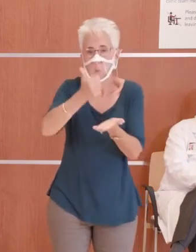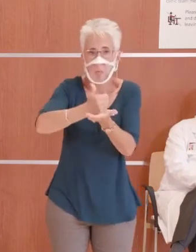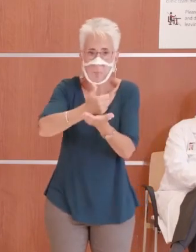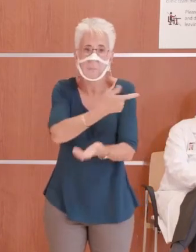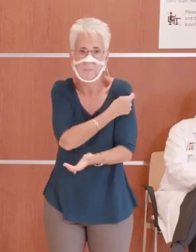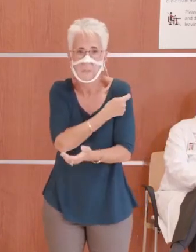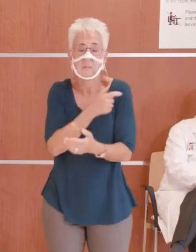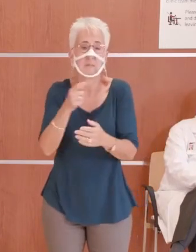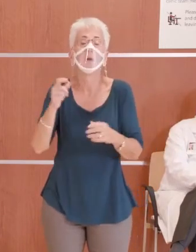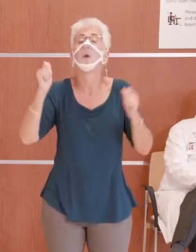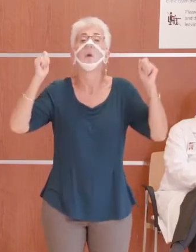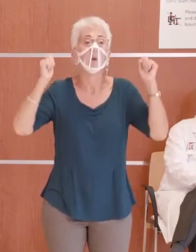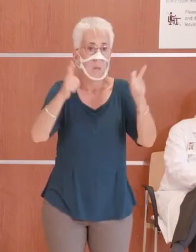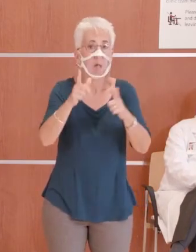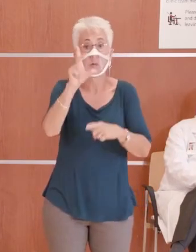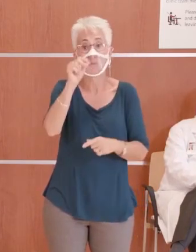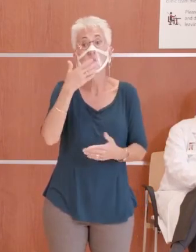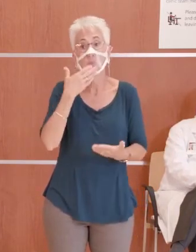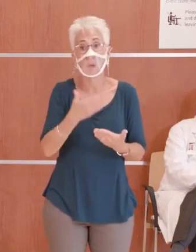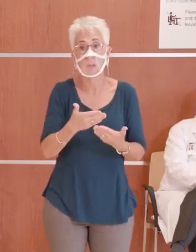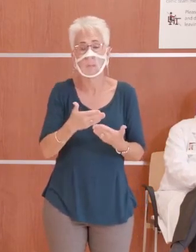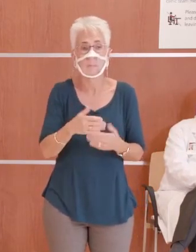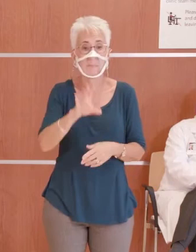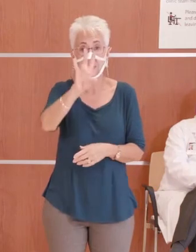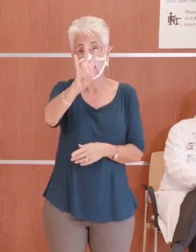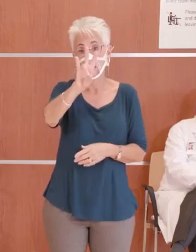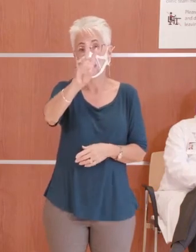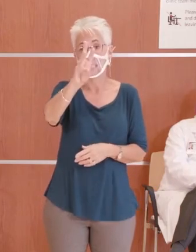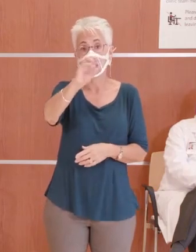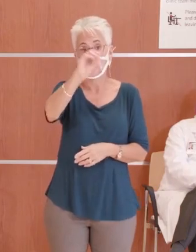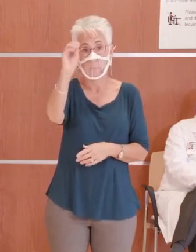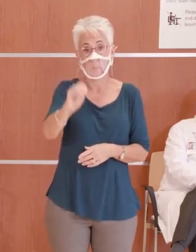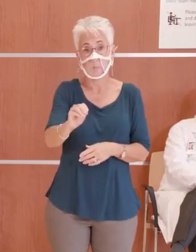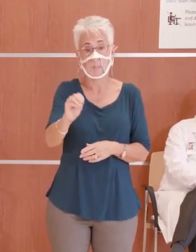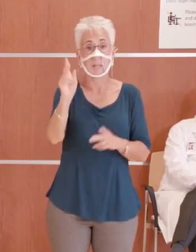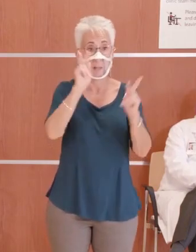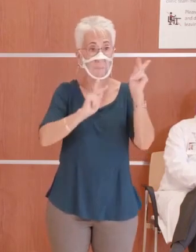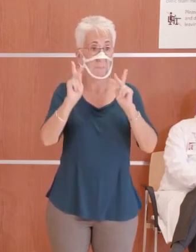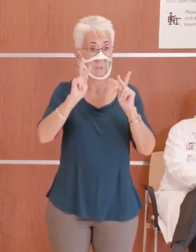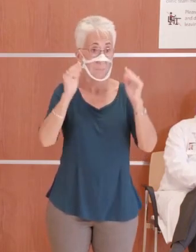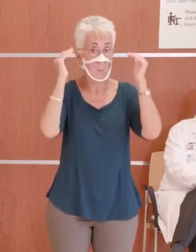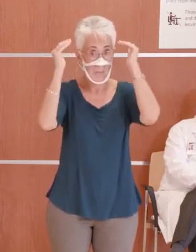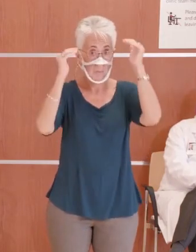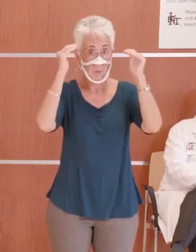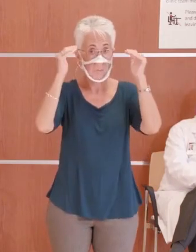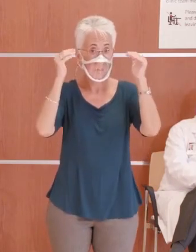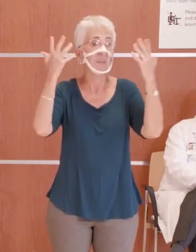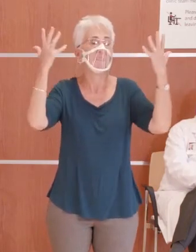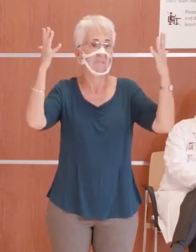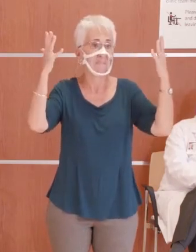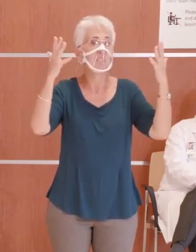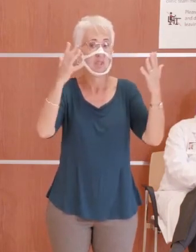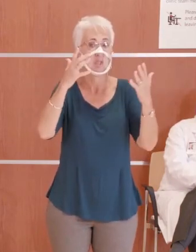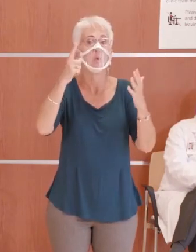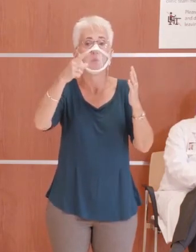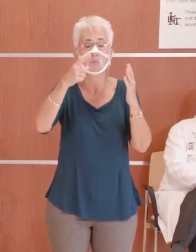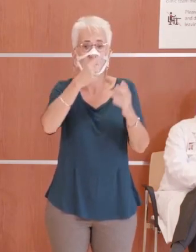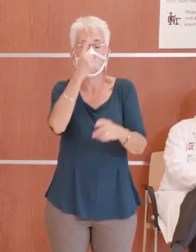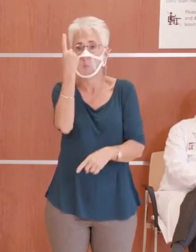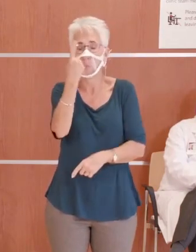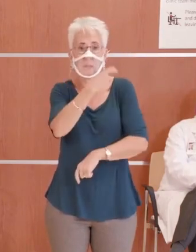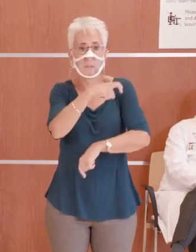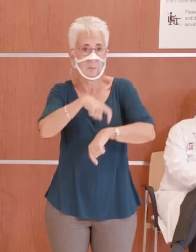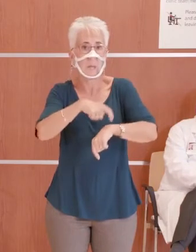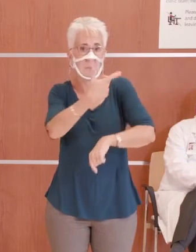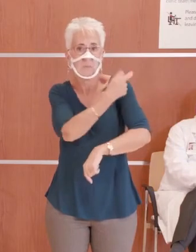have done well in Allegheny County. 76% of all adults have now been at least partially vaccinated, and rates are